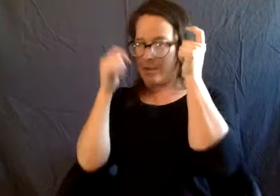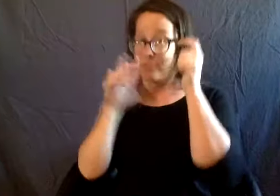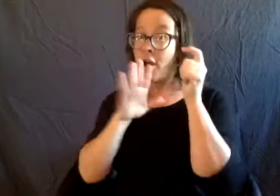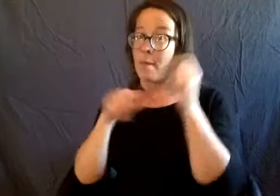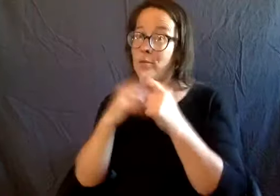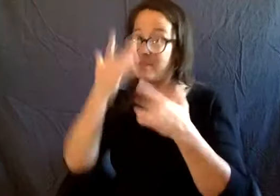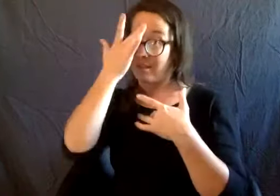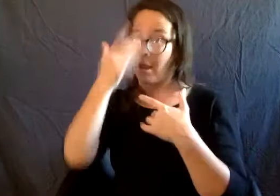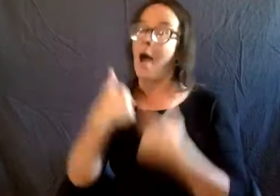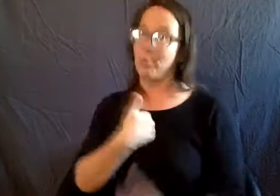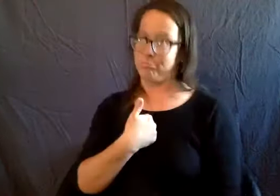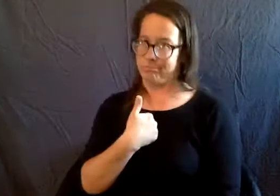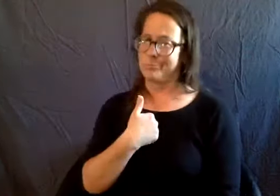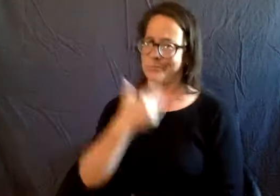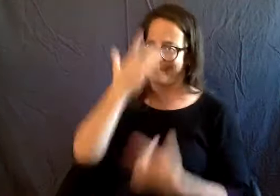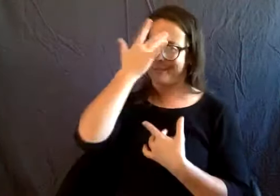sick, man. You talk about sick. I was so sick